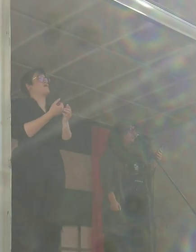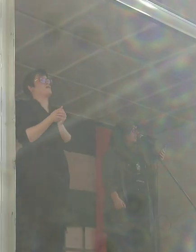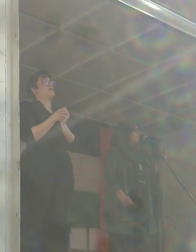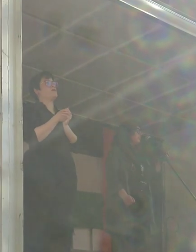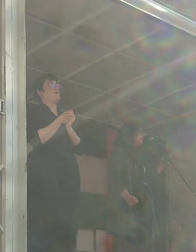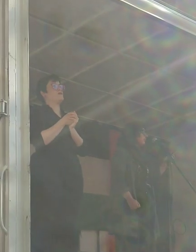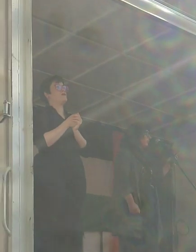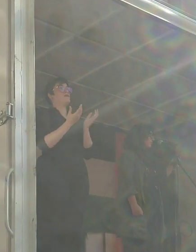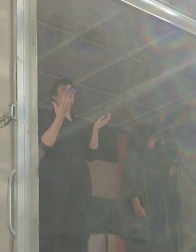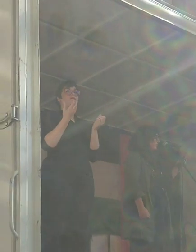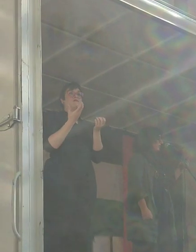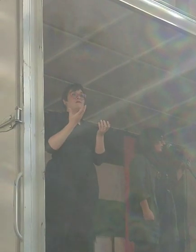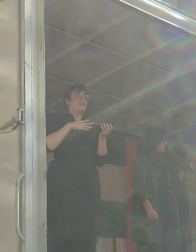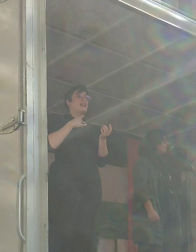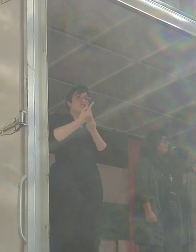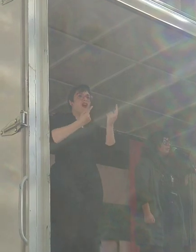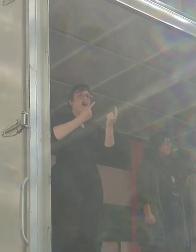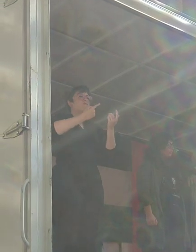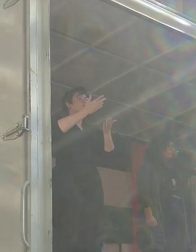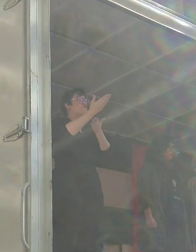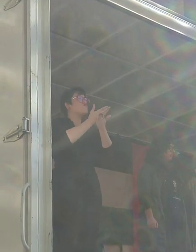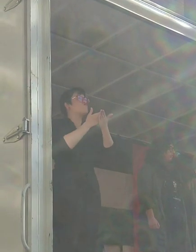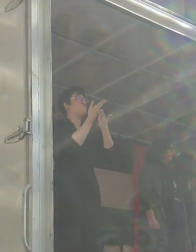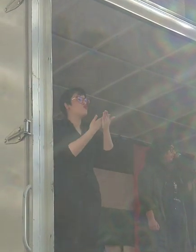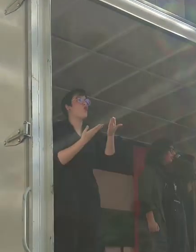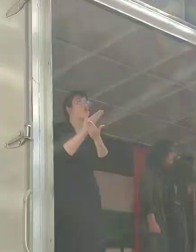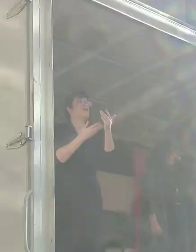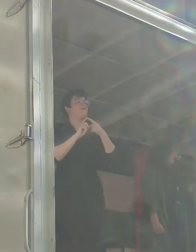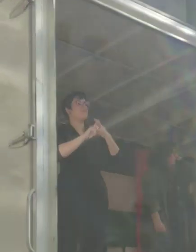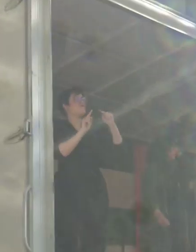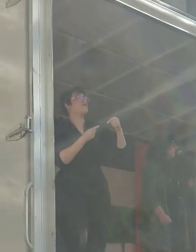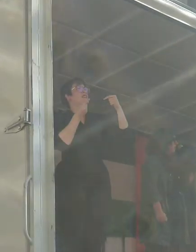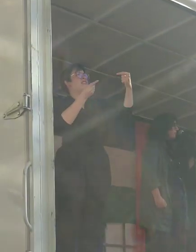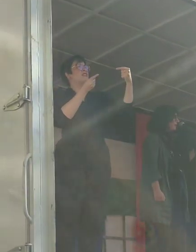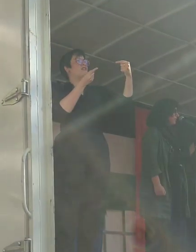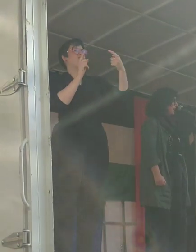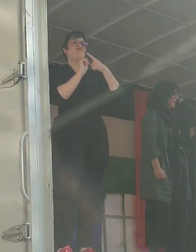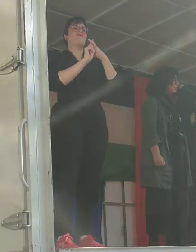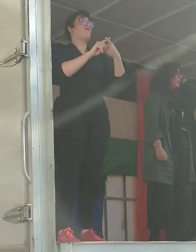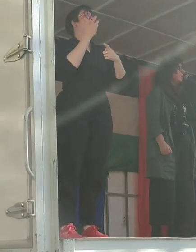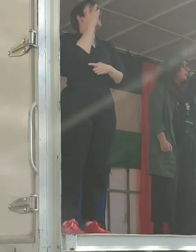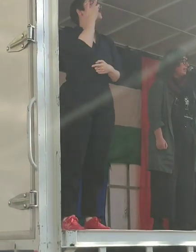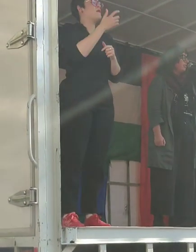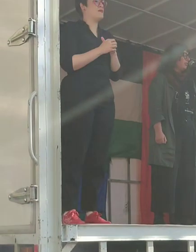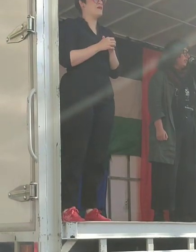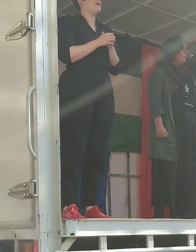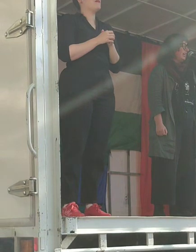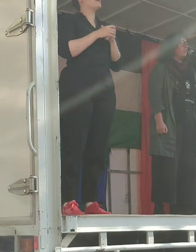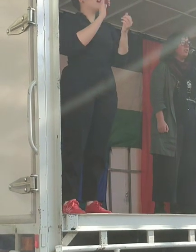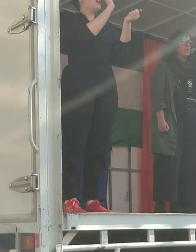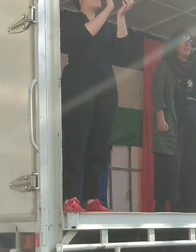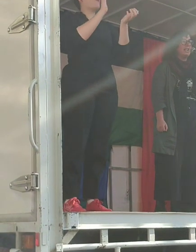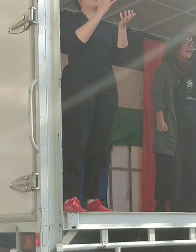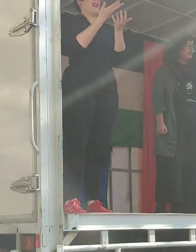We rely on each other to share stories of resistance, to build new resistance into the future. We learn from each other. We are liberated